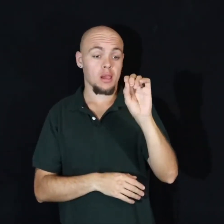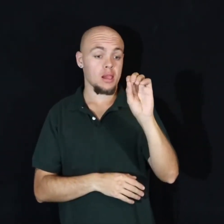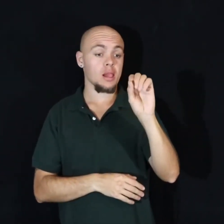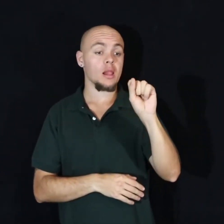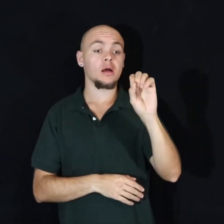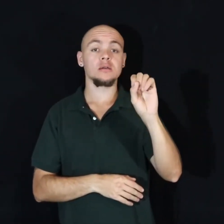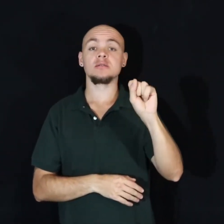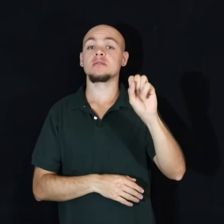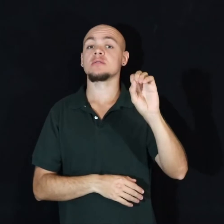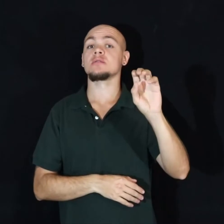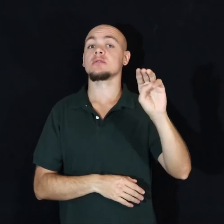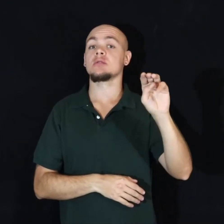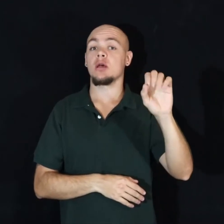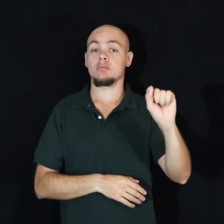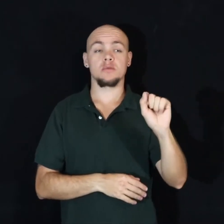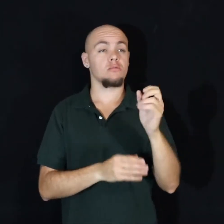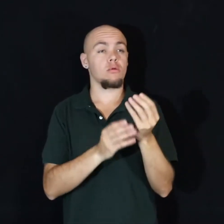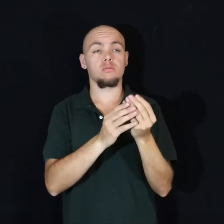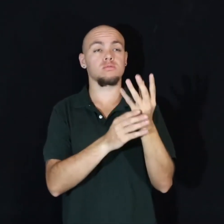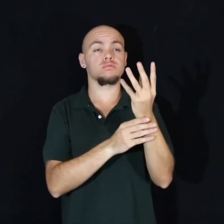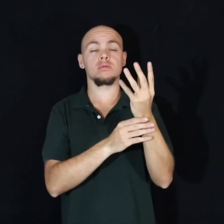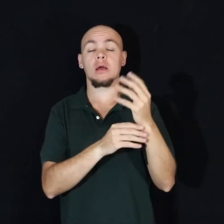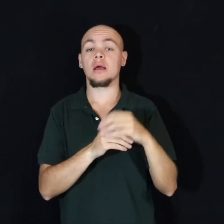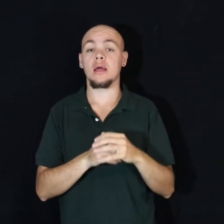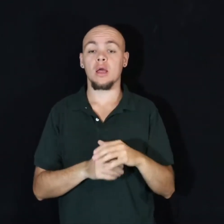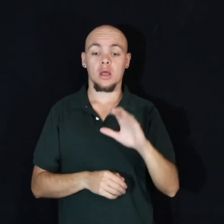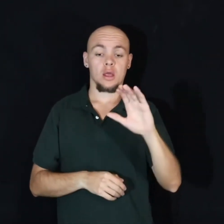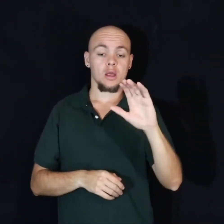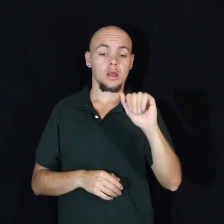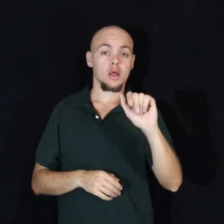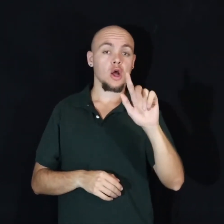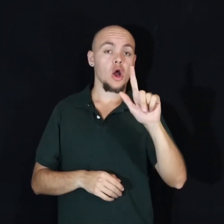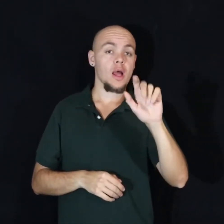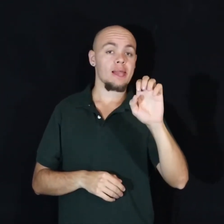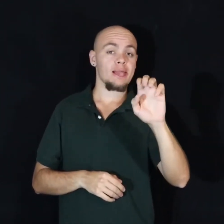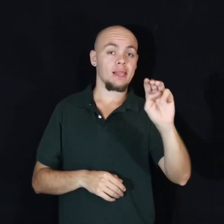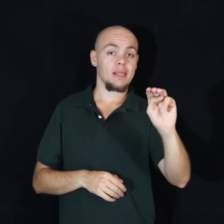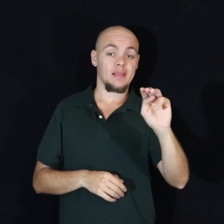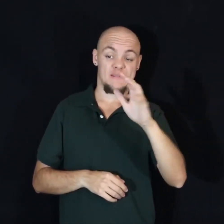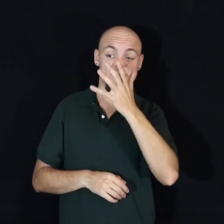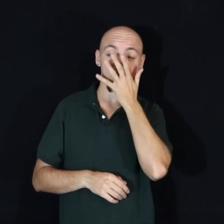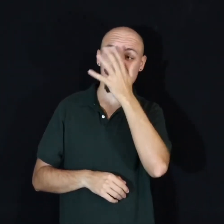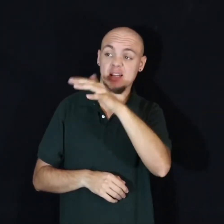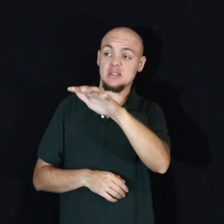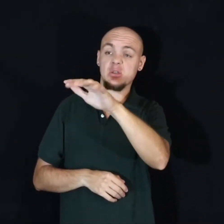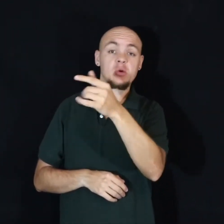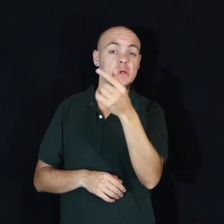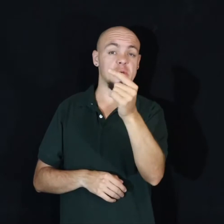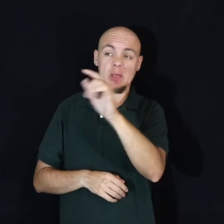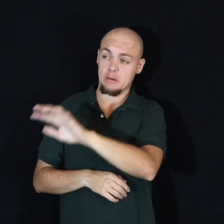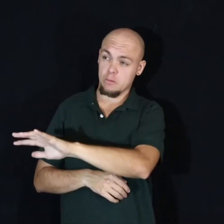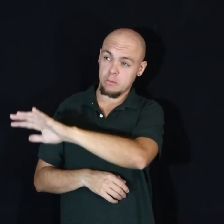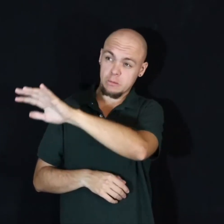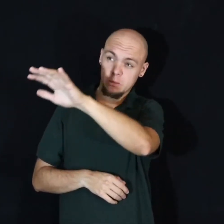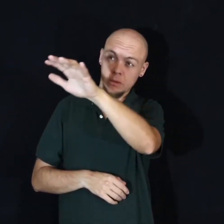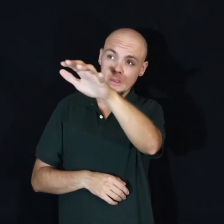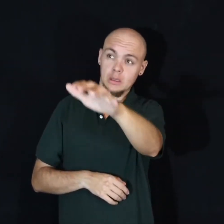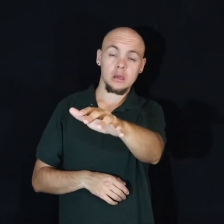Hill, beyond the village and above it, was green with vegetation, and it lay just far enough away to seem a